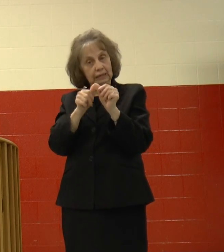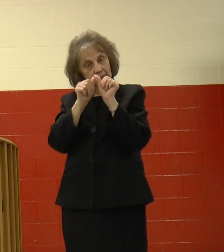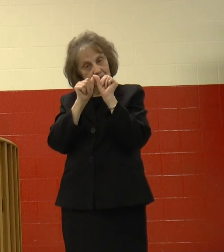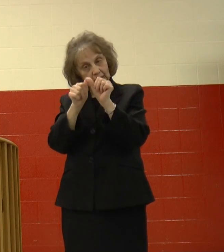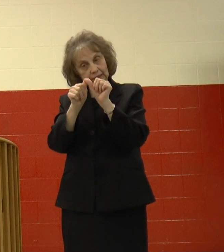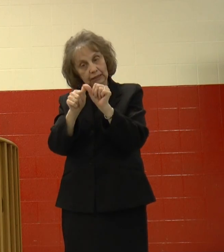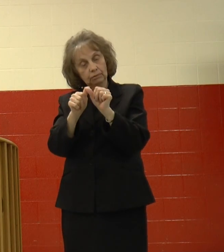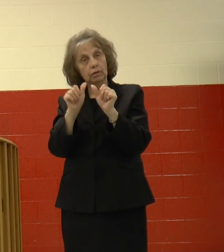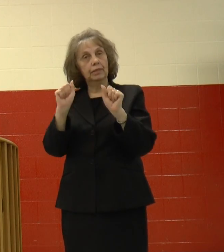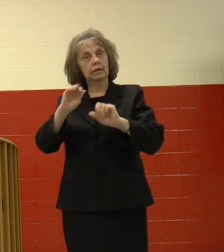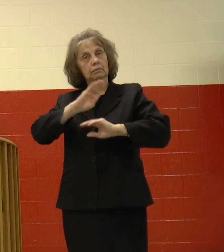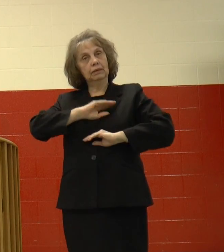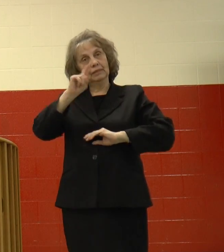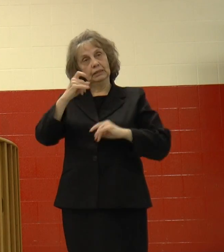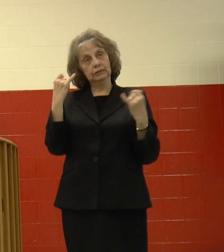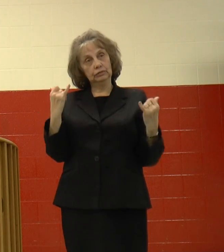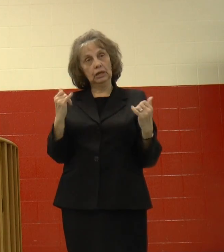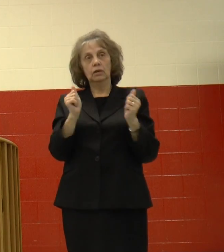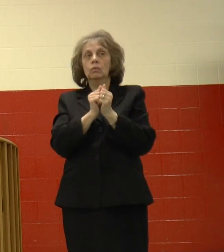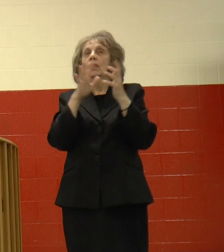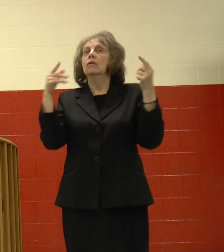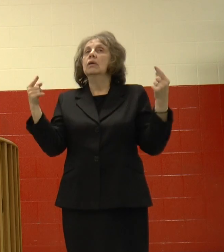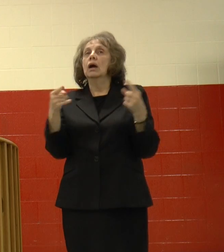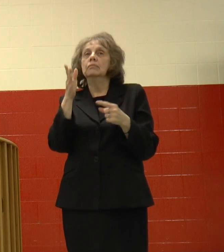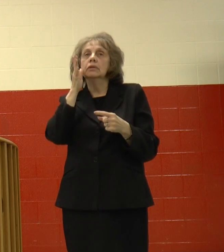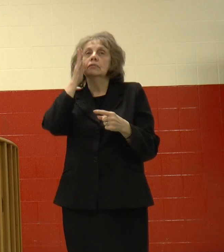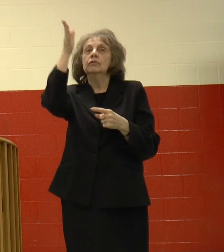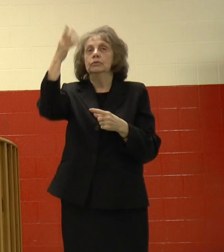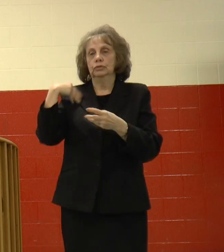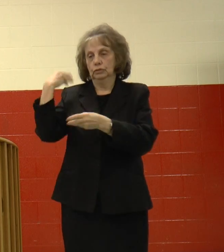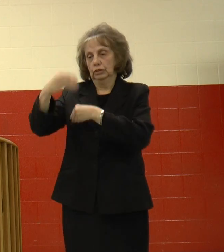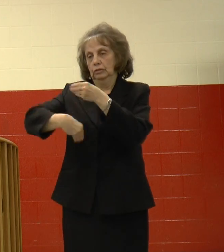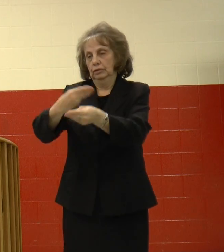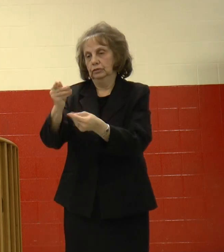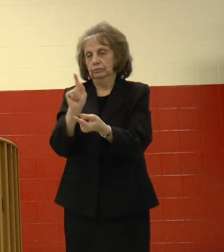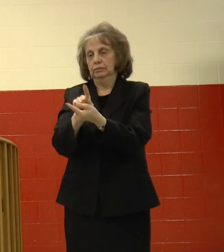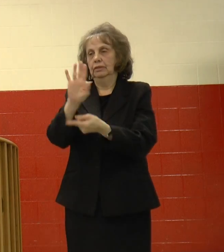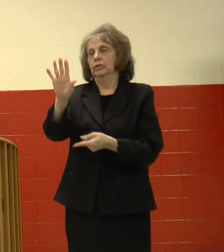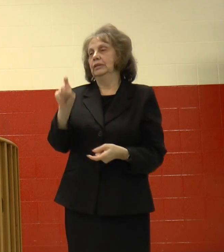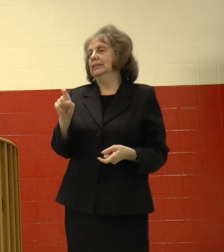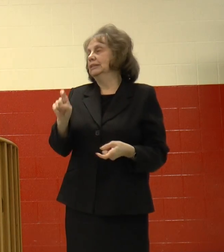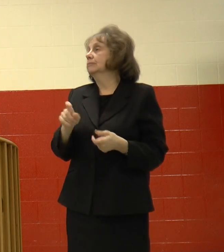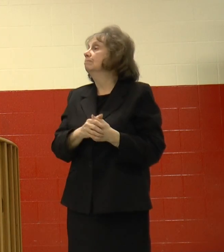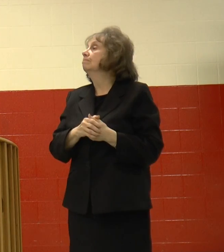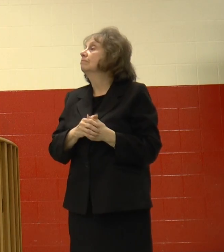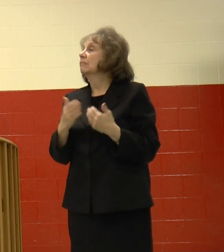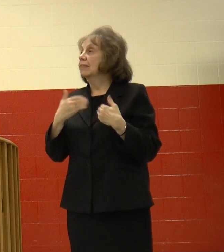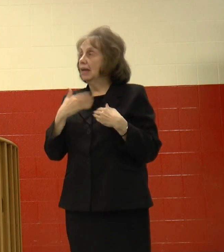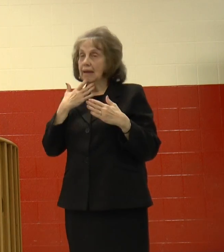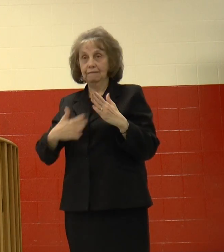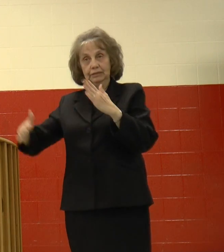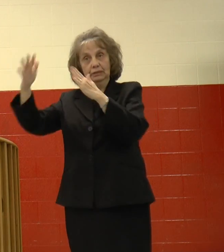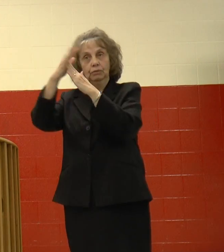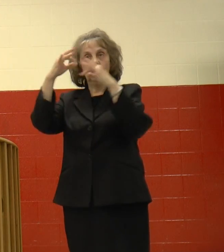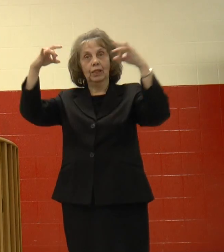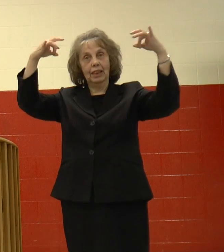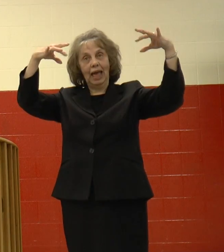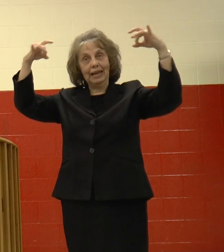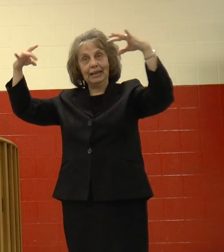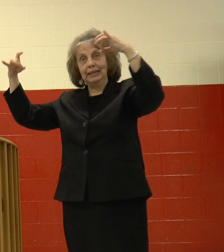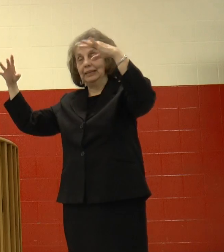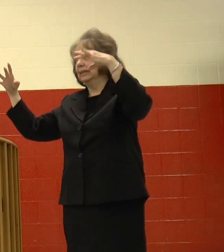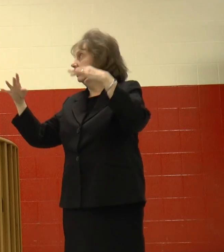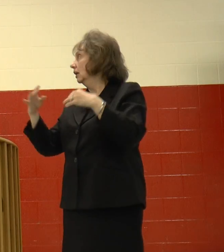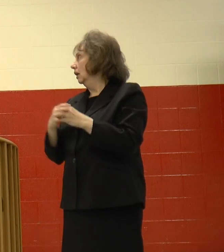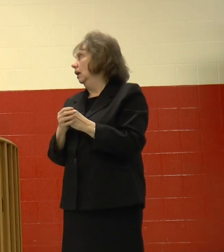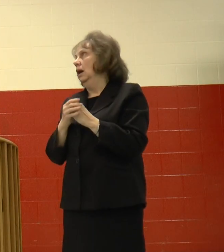the needs of today without harming the ability of future generations to meet their needs. They have superior lighting. There is no environmental